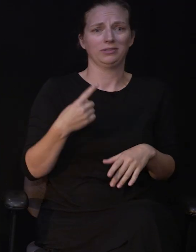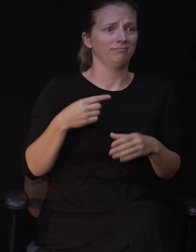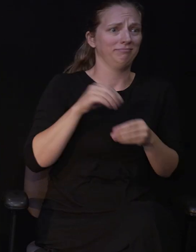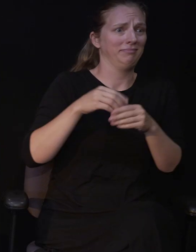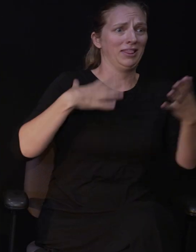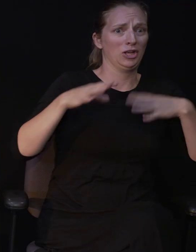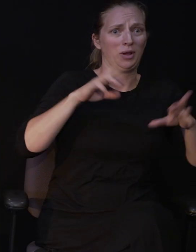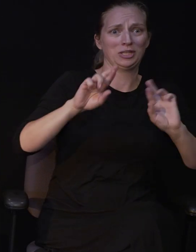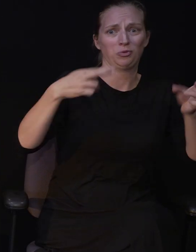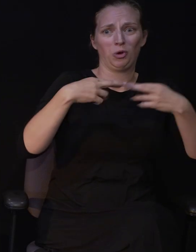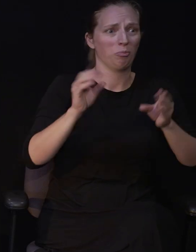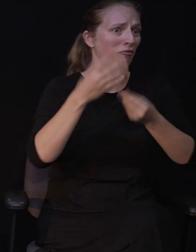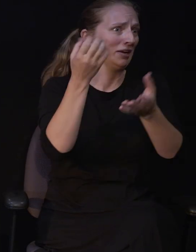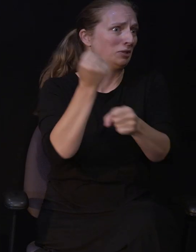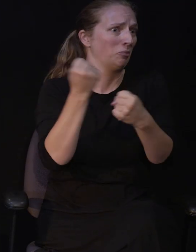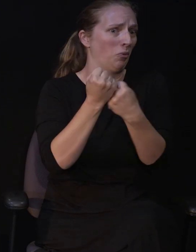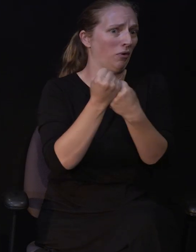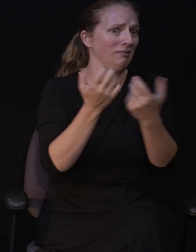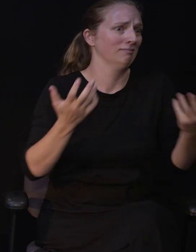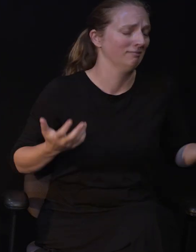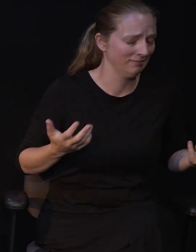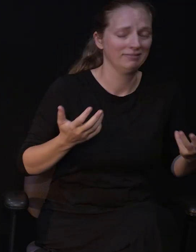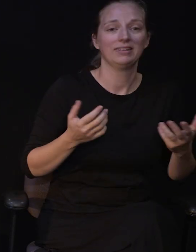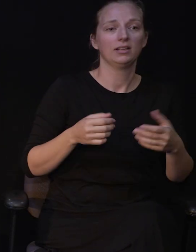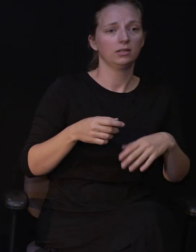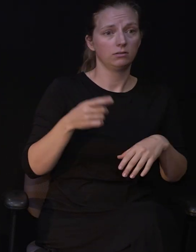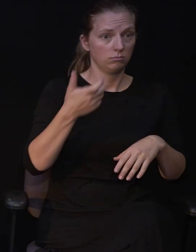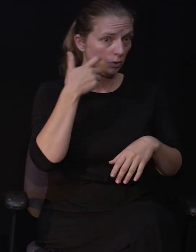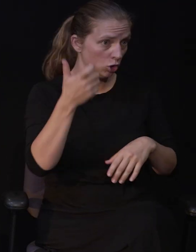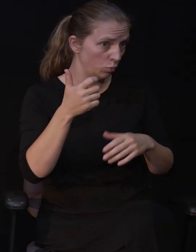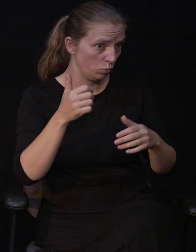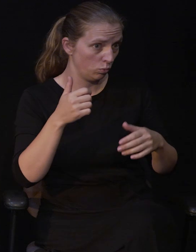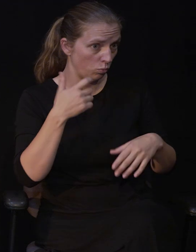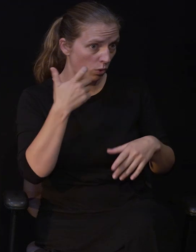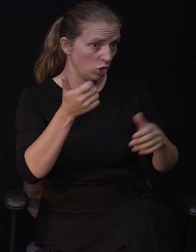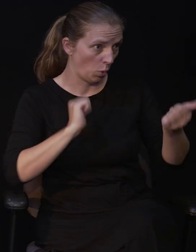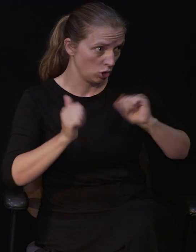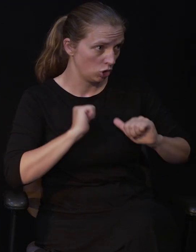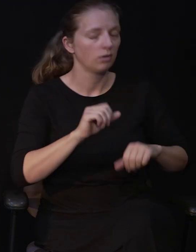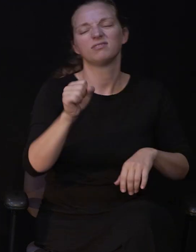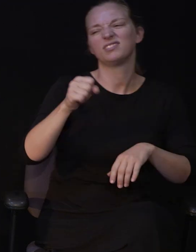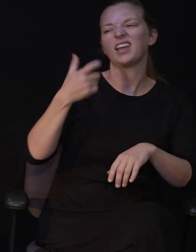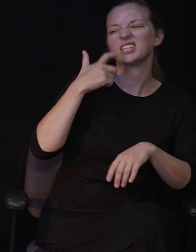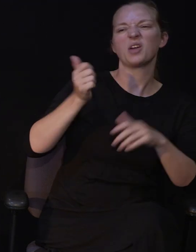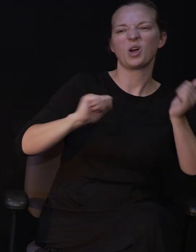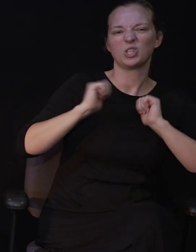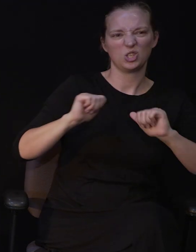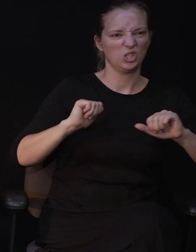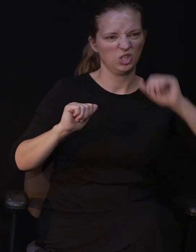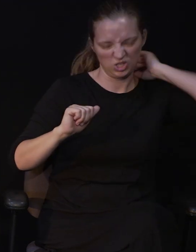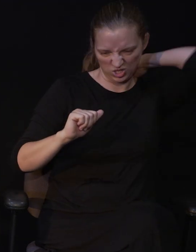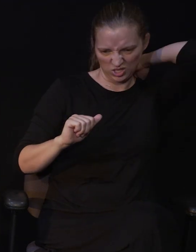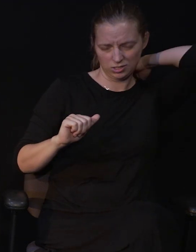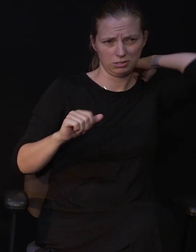room providing support. Would you watch it backstage? I watch it, yeah. It was a great show. Do you think